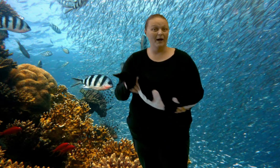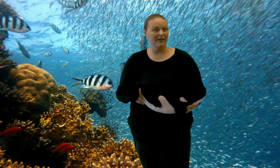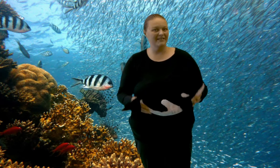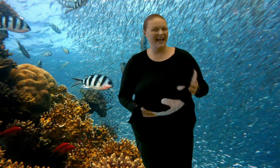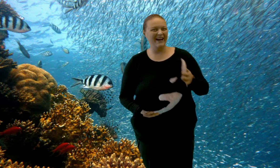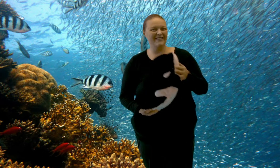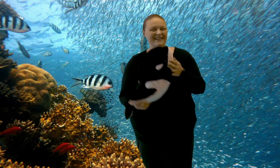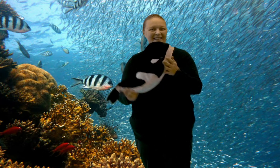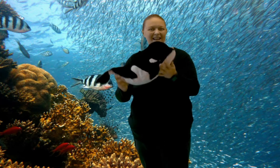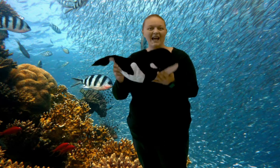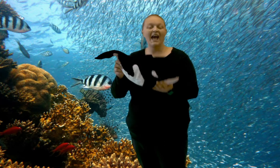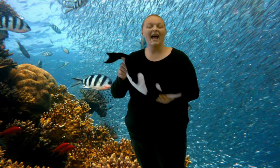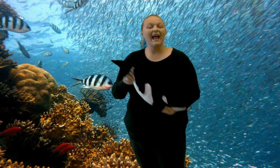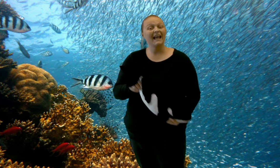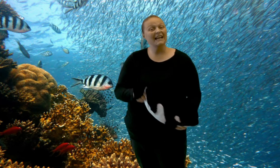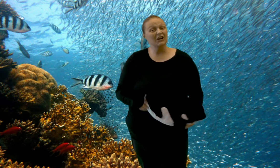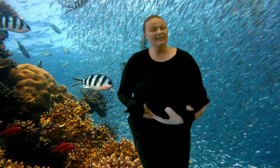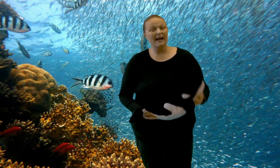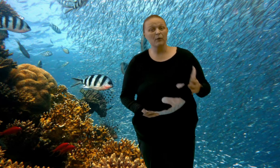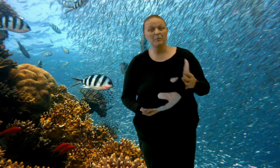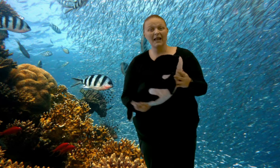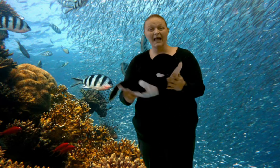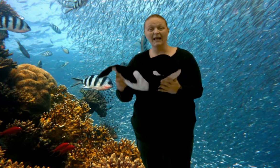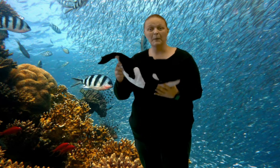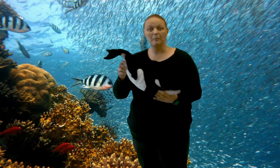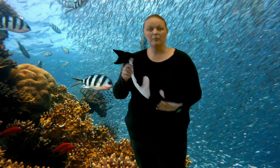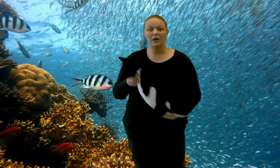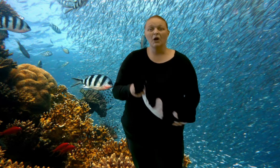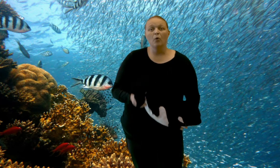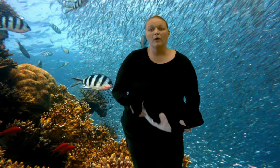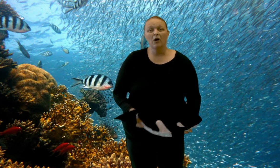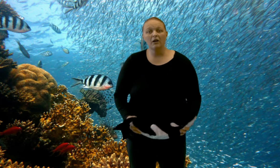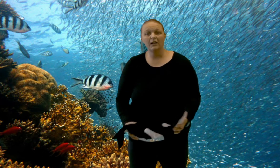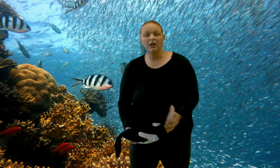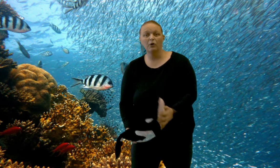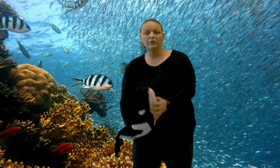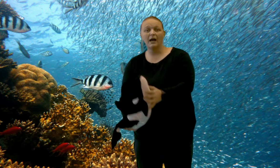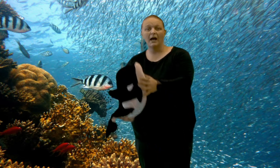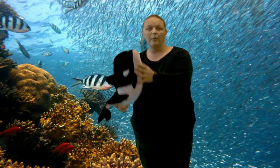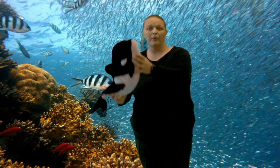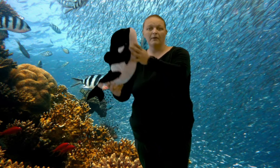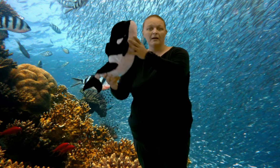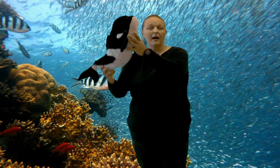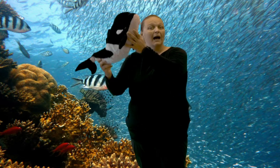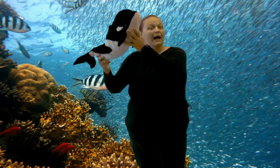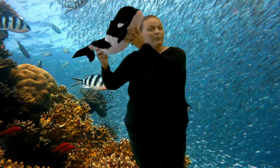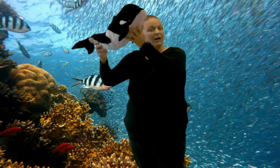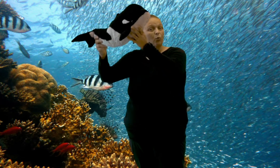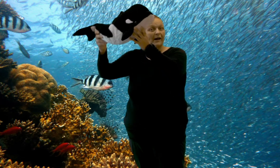whales down. And here is how we play. When Harley goes up, I make a whale